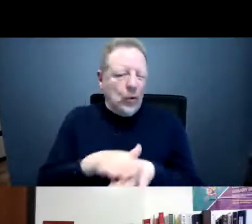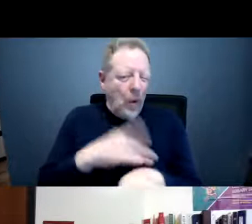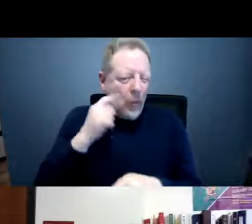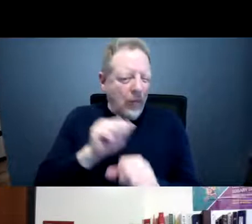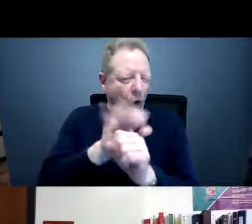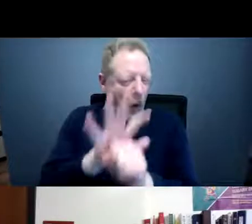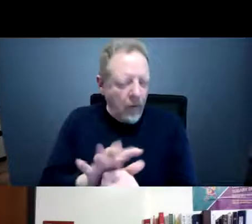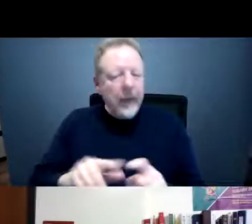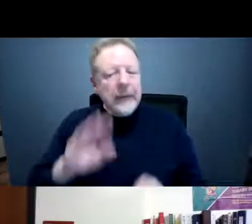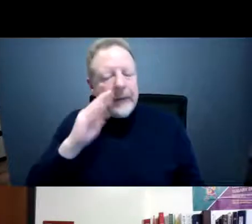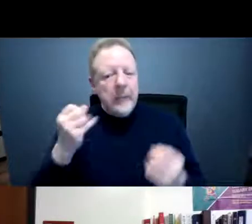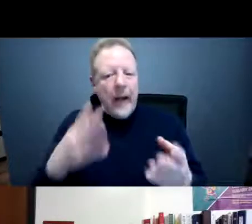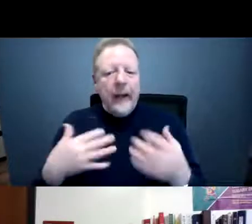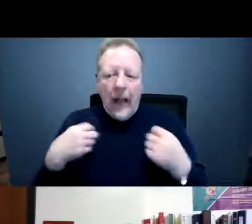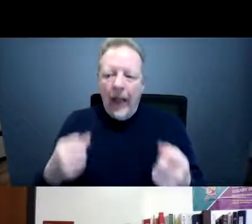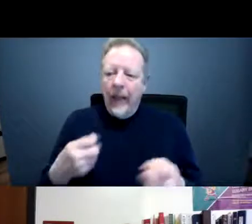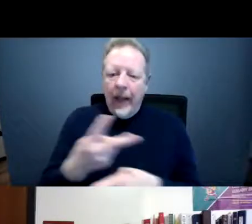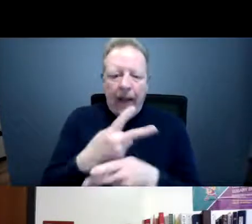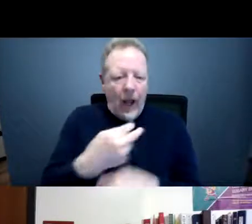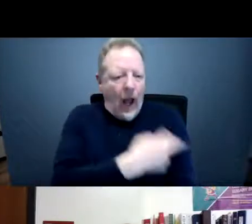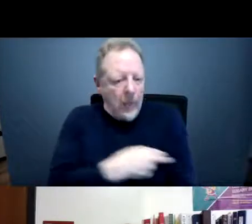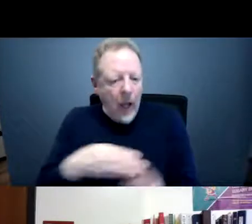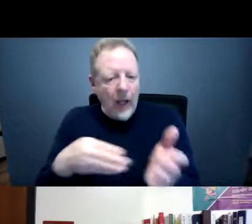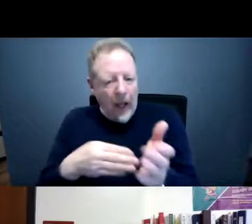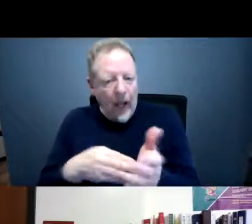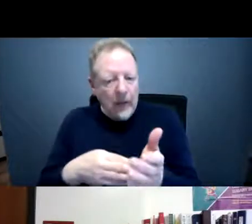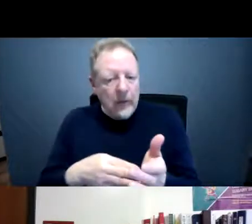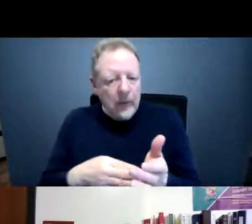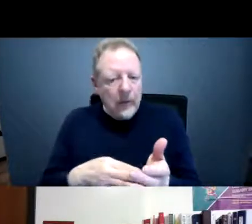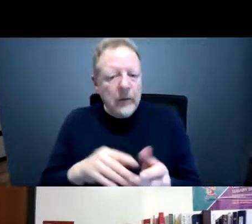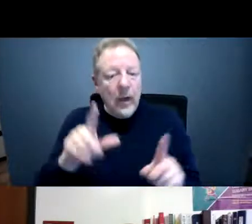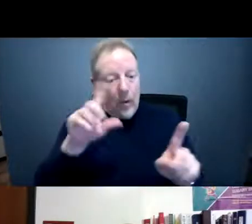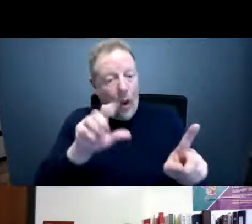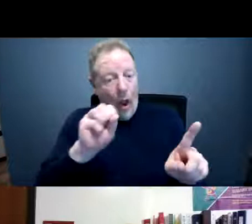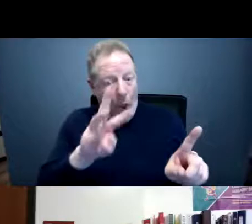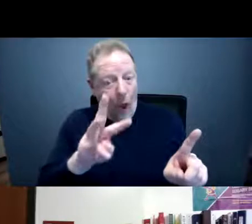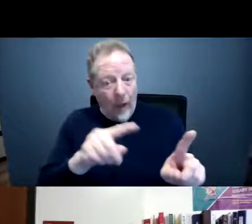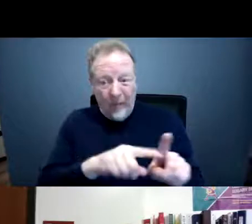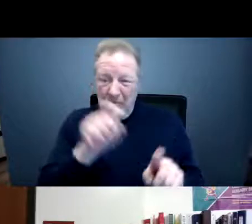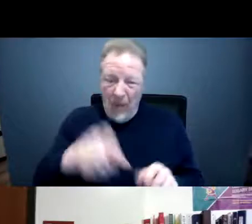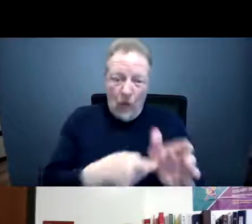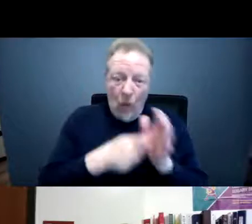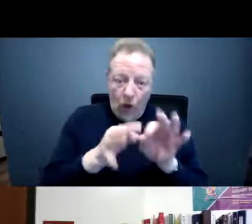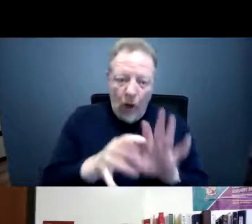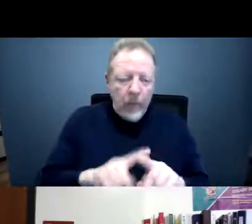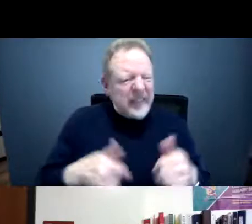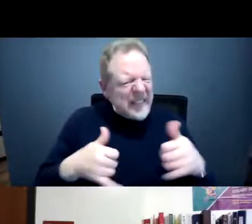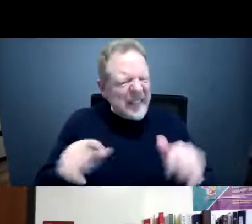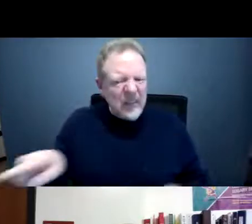many healthcare providers' facilities, despite it being a law, still don't get that it's their responsibility to secure an interpreter.